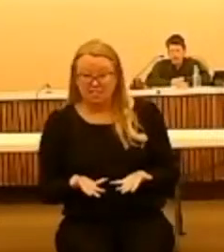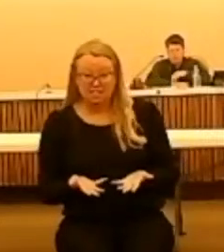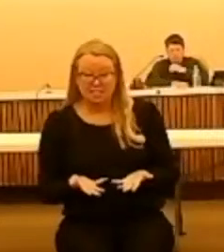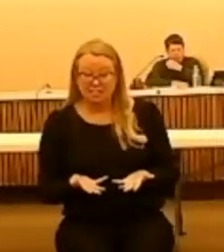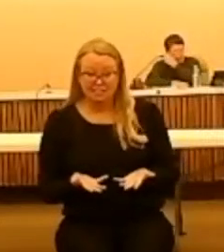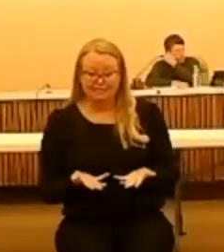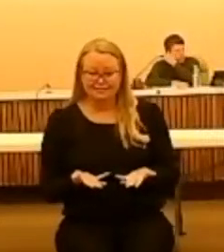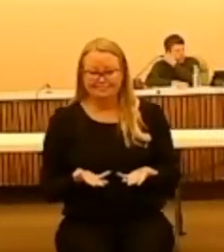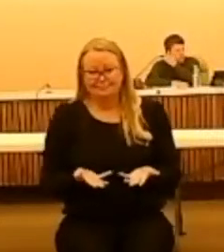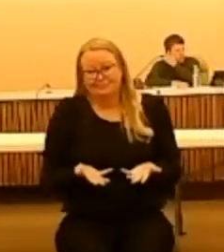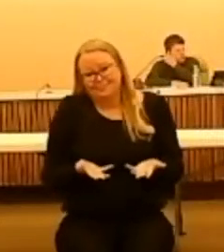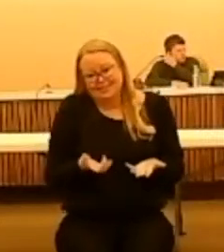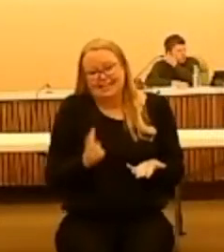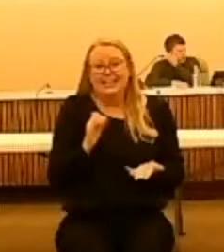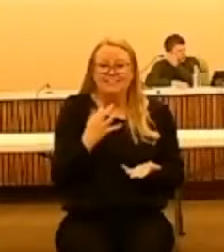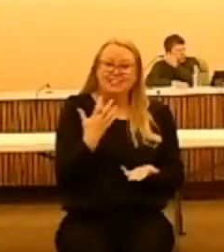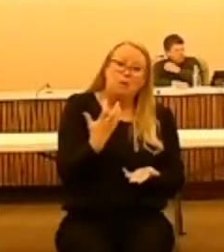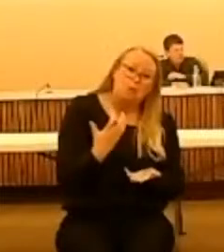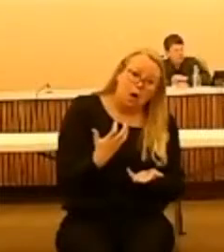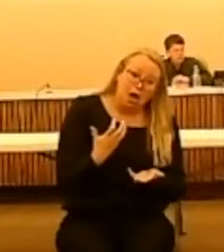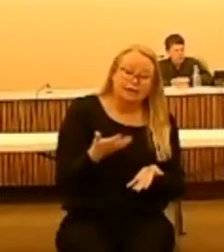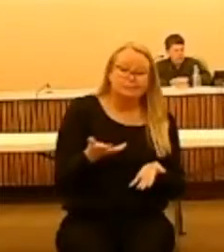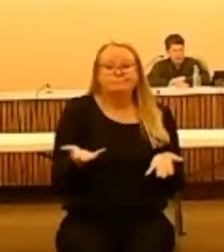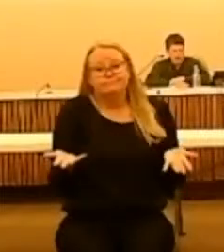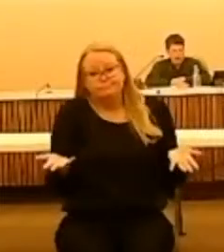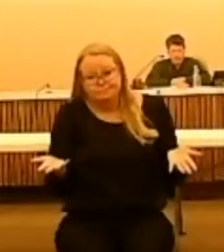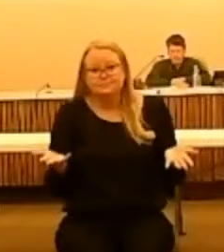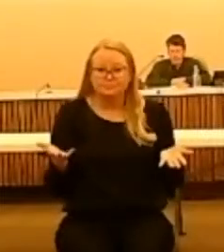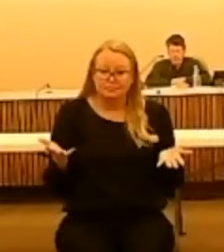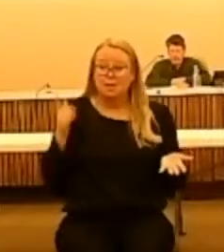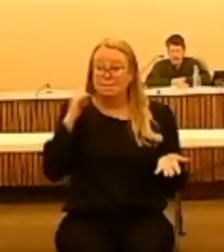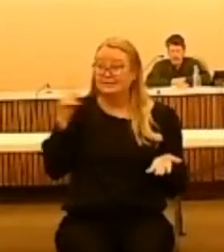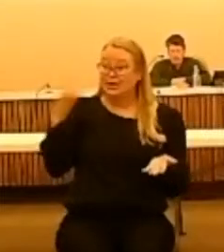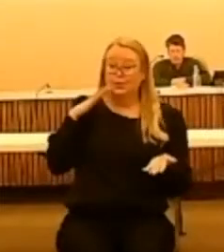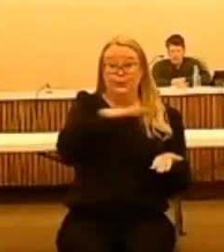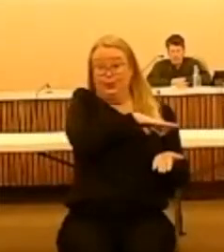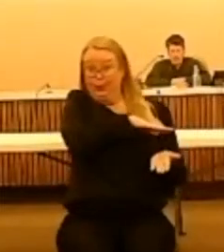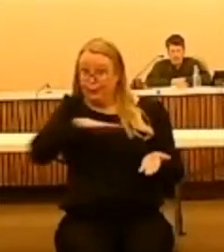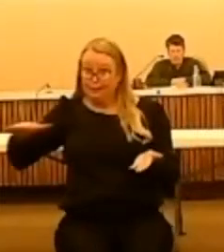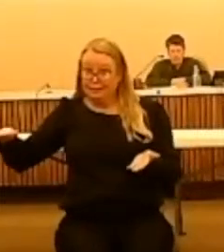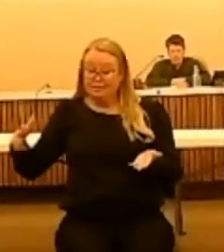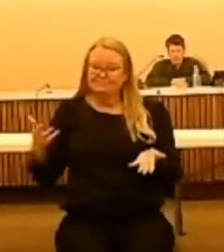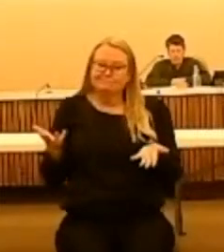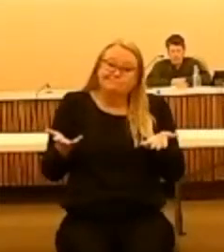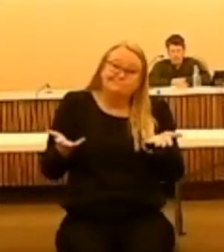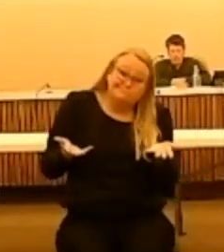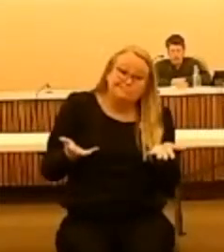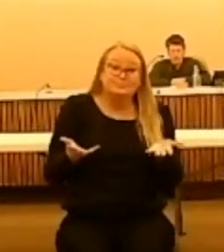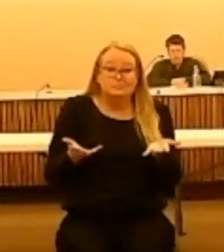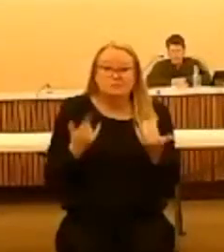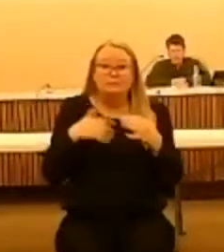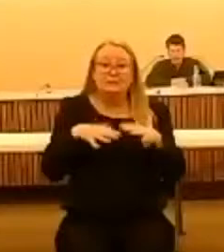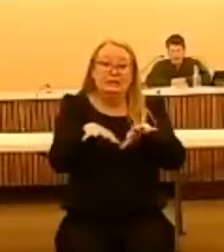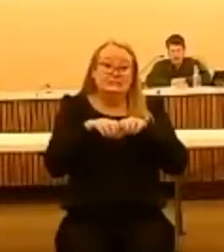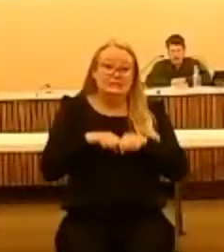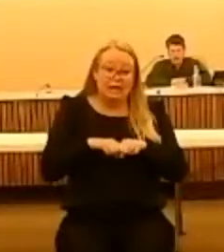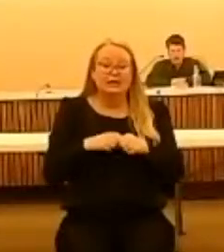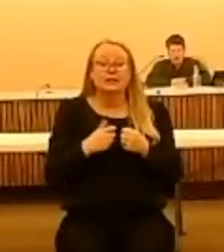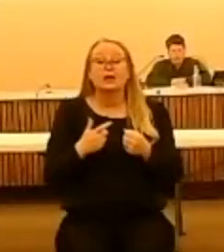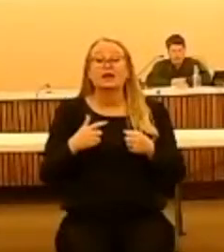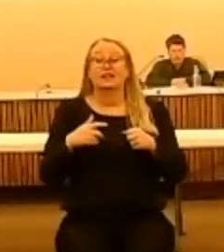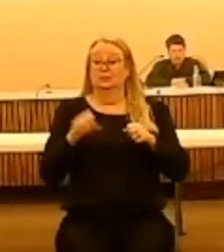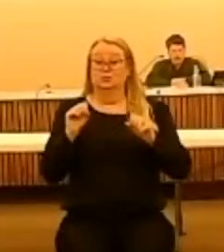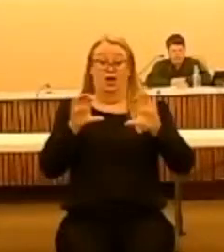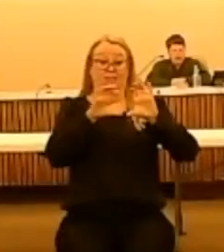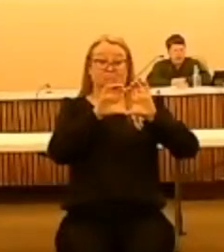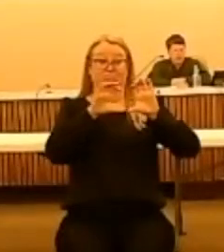This gives them the opportunity to do such. And again, yeah, that school would be adjacent to